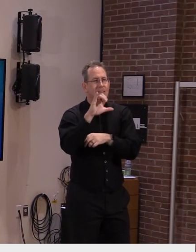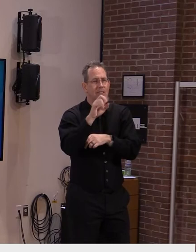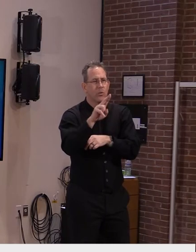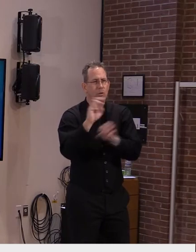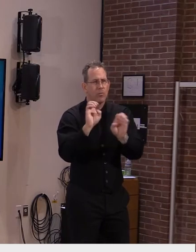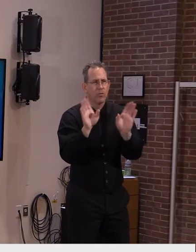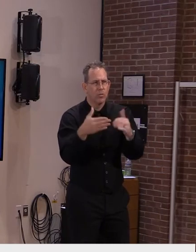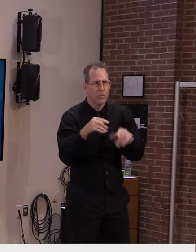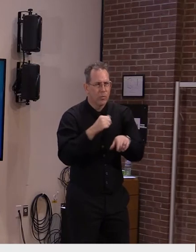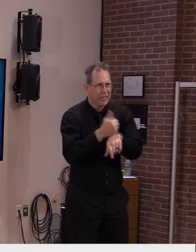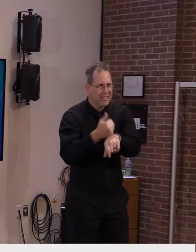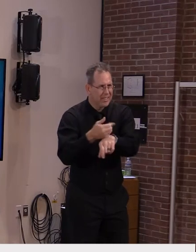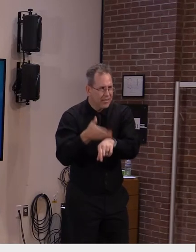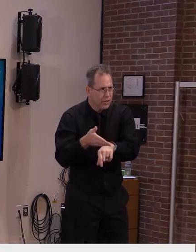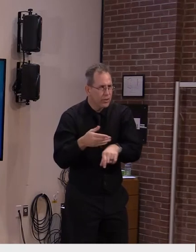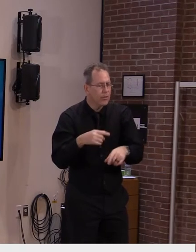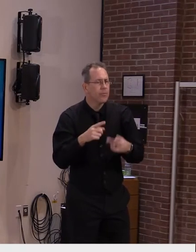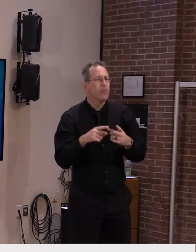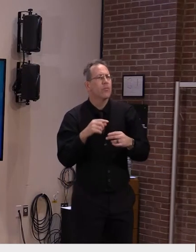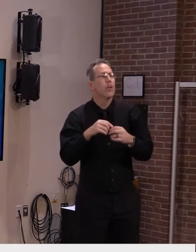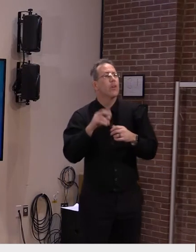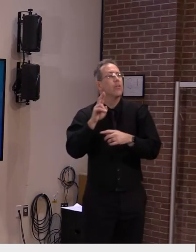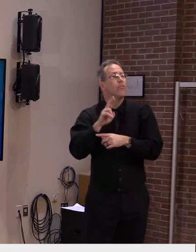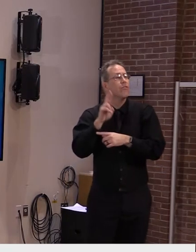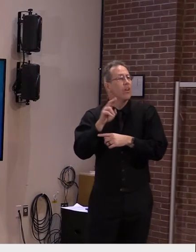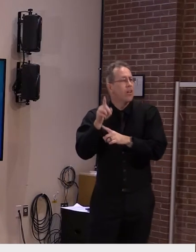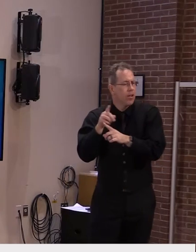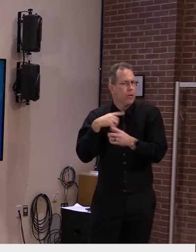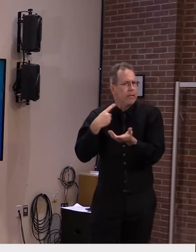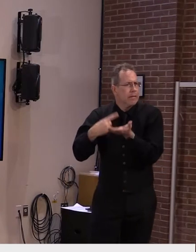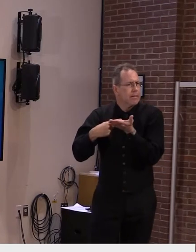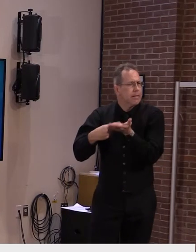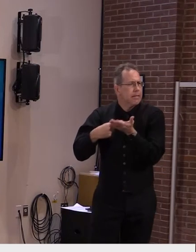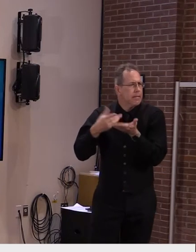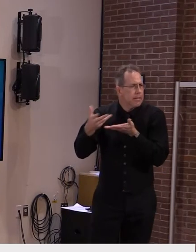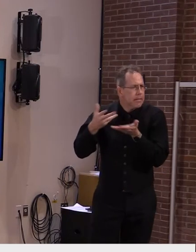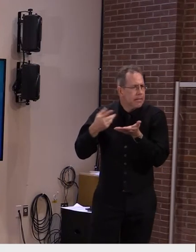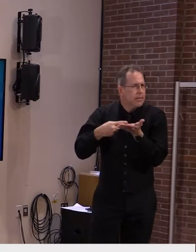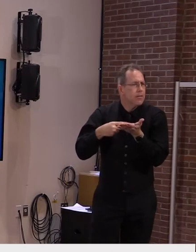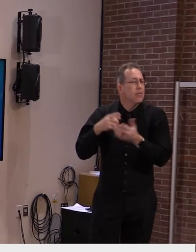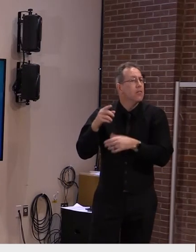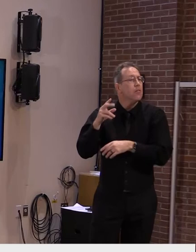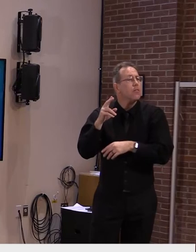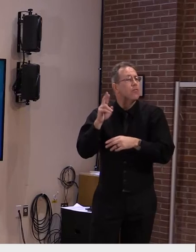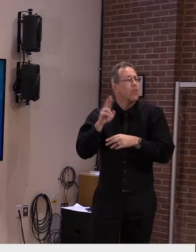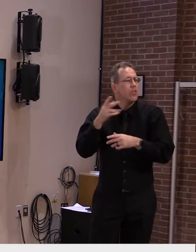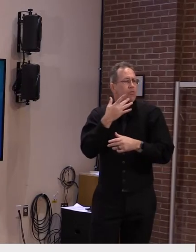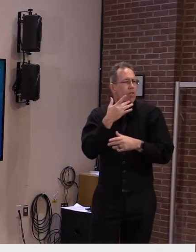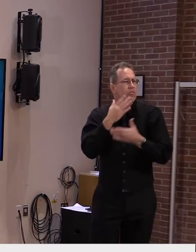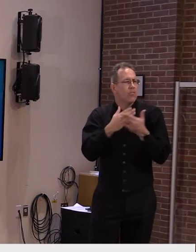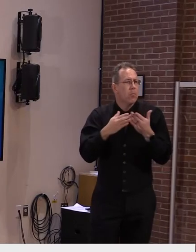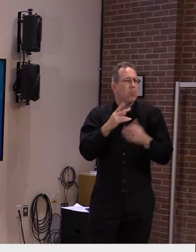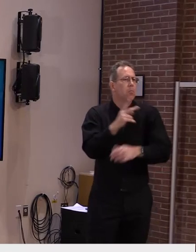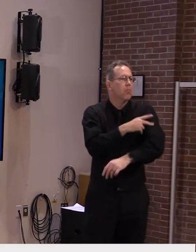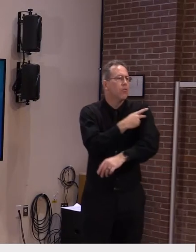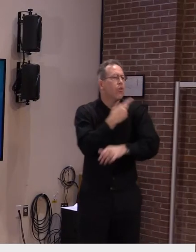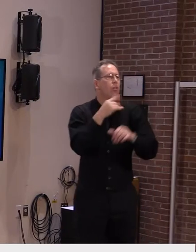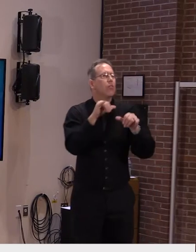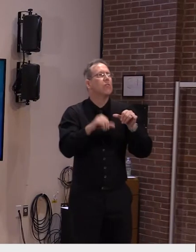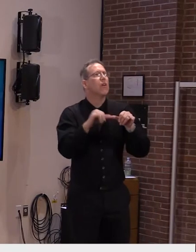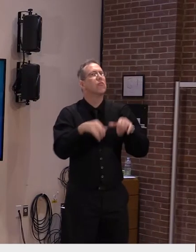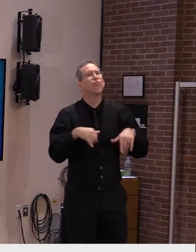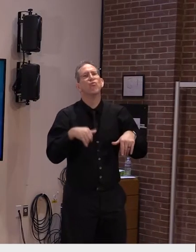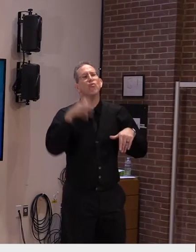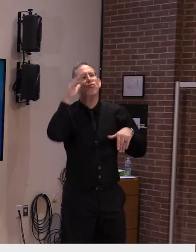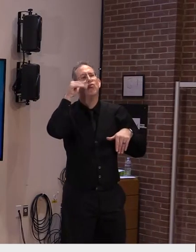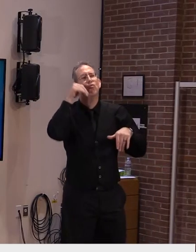because they said the emphasis was on moving patients out of the hospital into the subacute locations that we